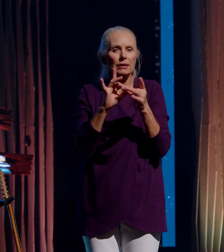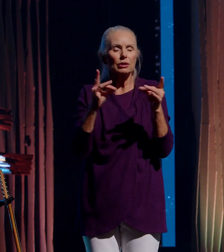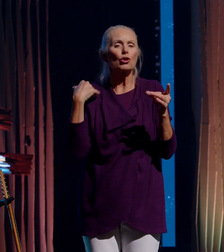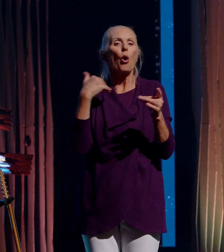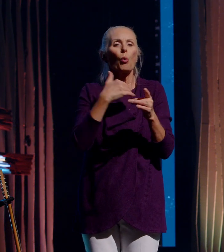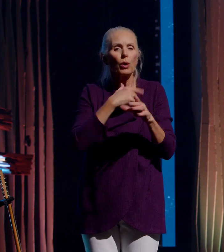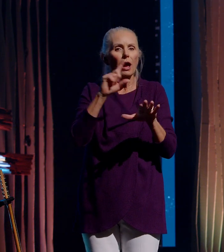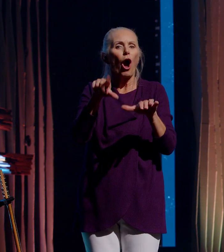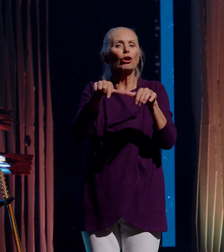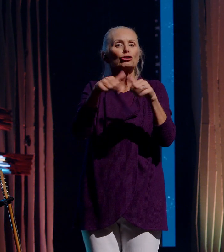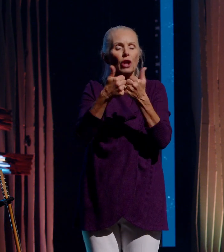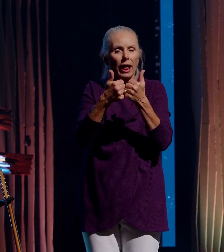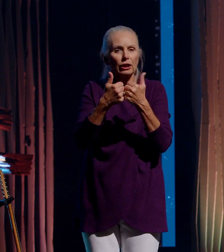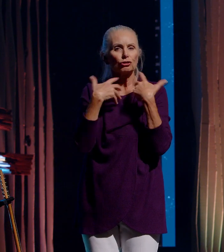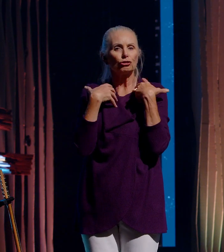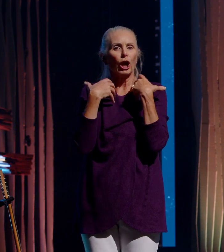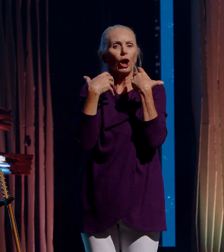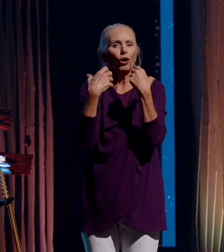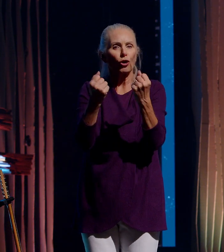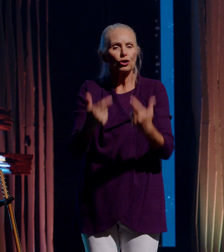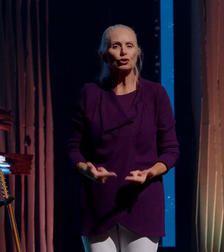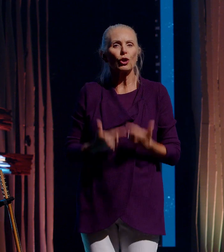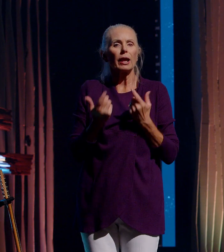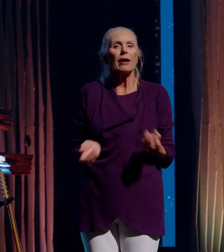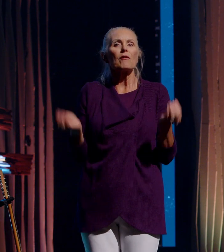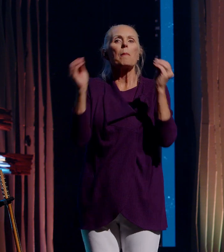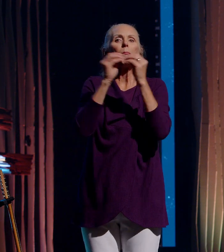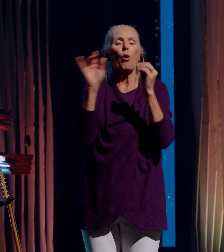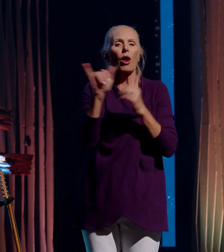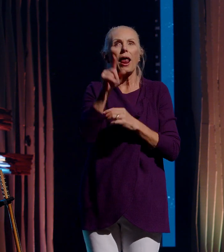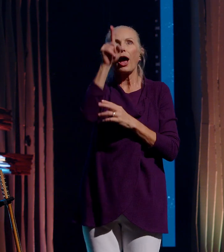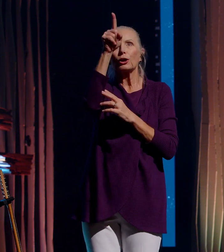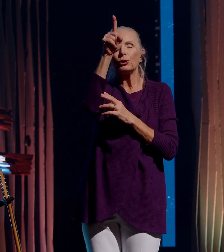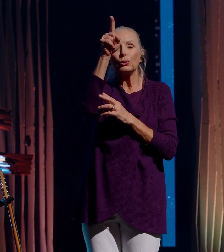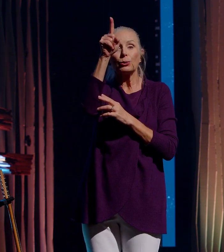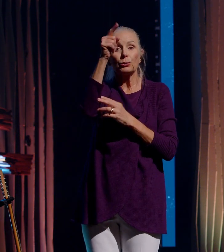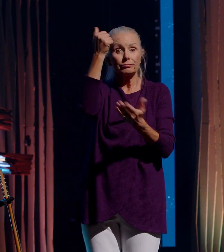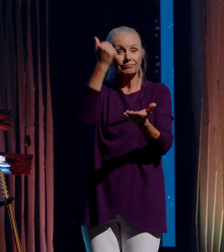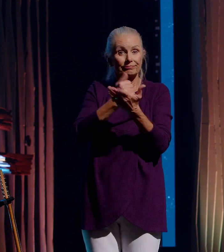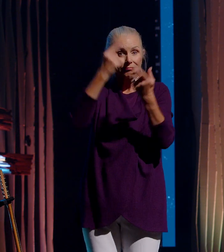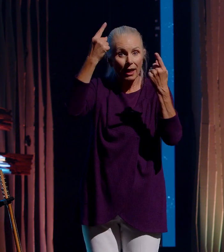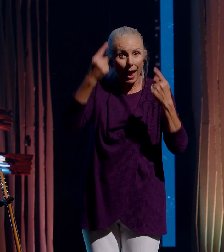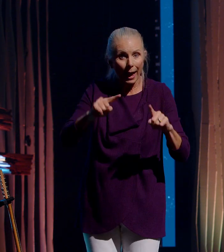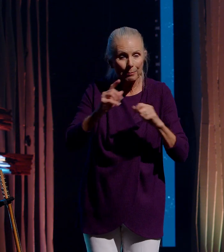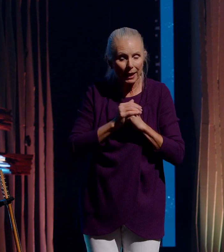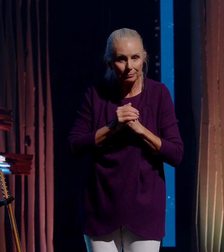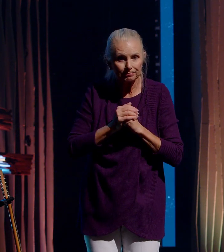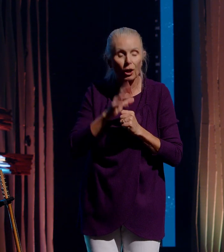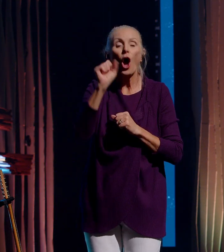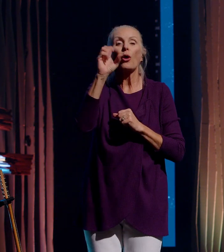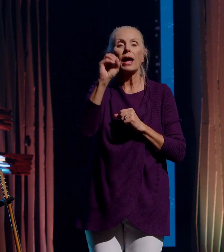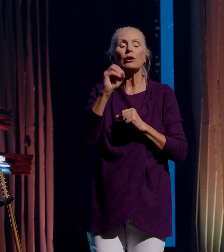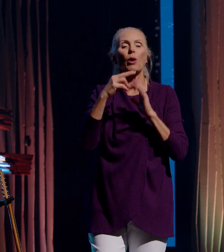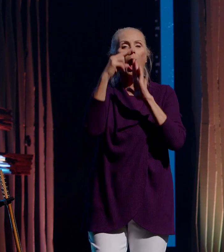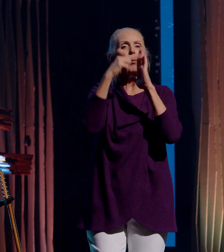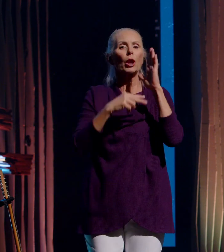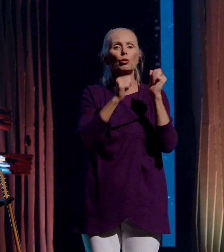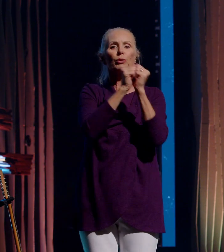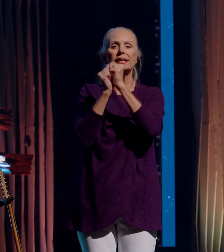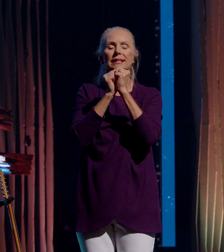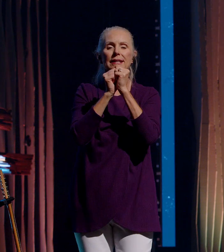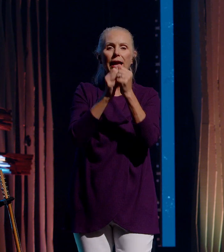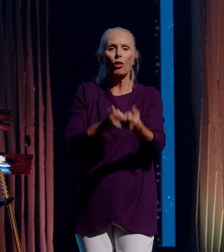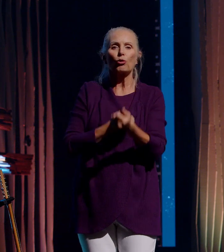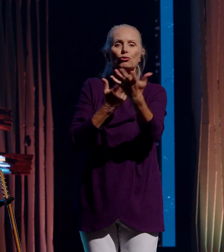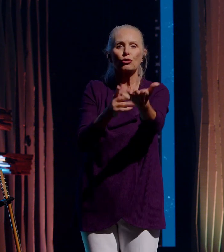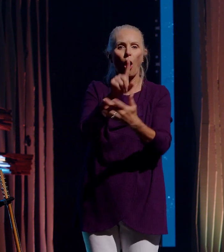and encouraged, Lord? We love you, Jesus. In your name we pray, amen. Hey, let's read Psalm 116 together so we kind of have an idea of what we're